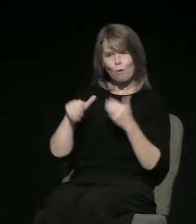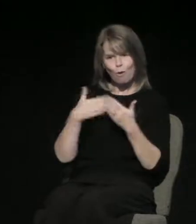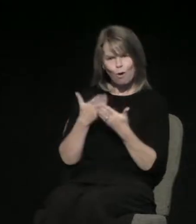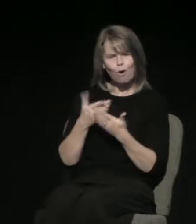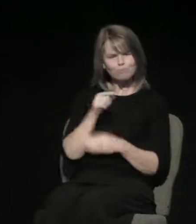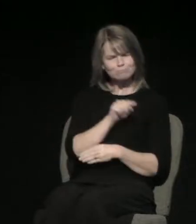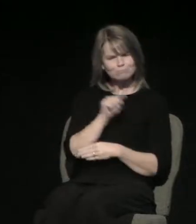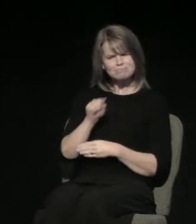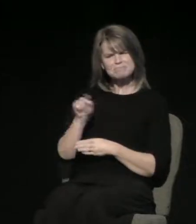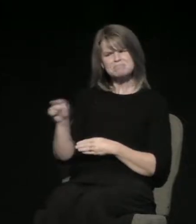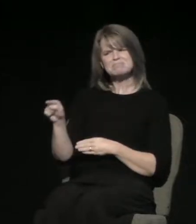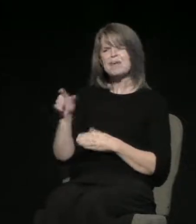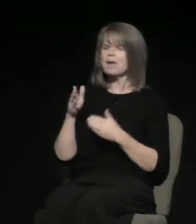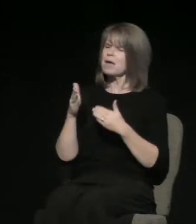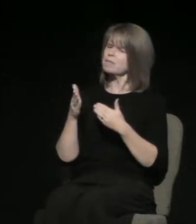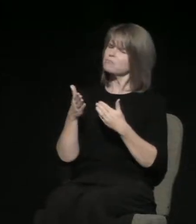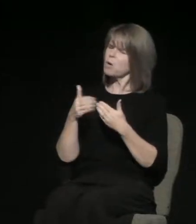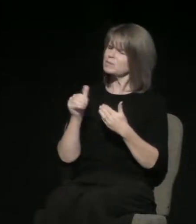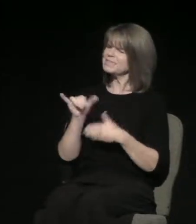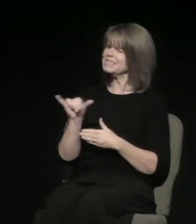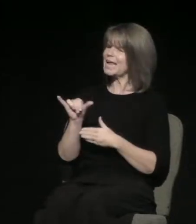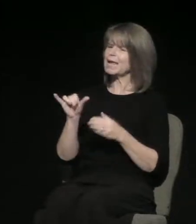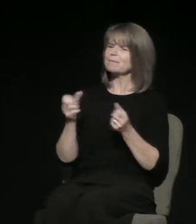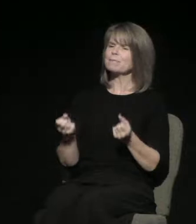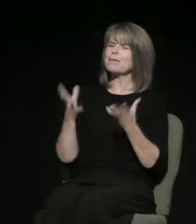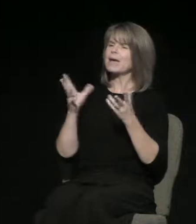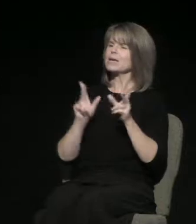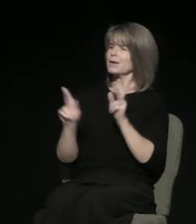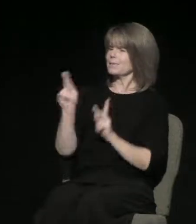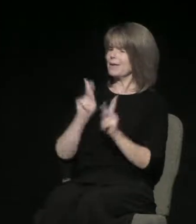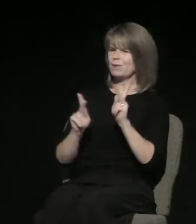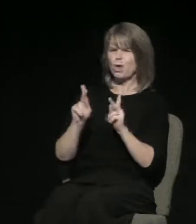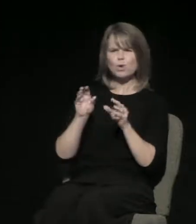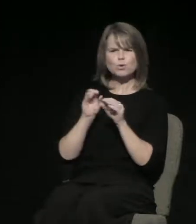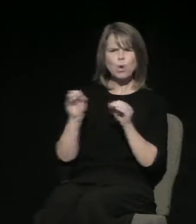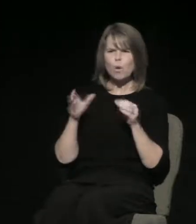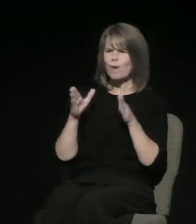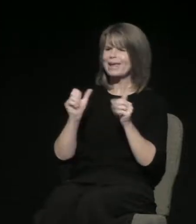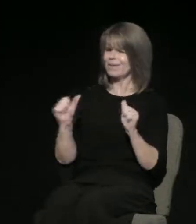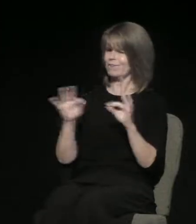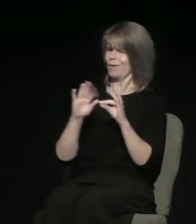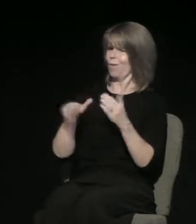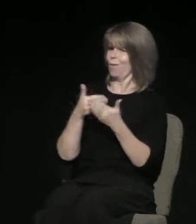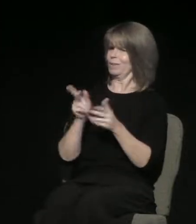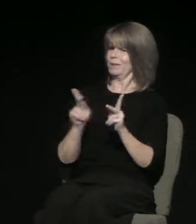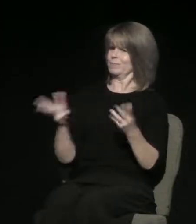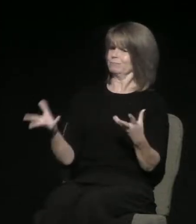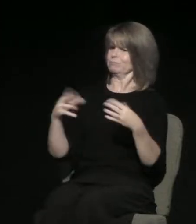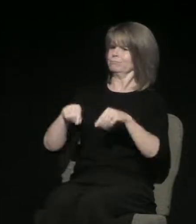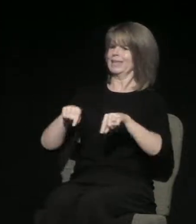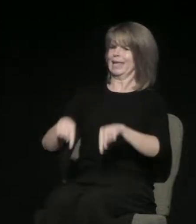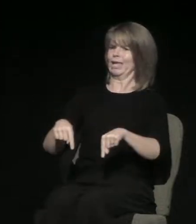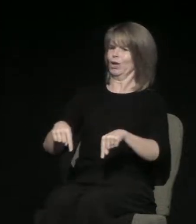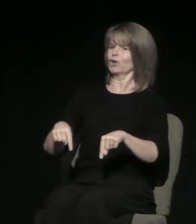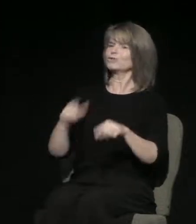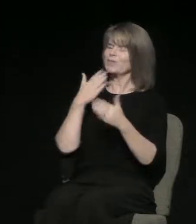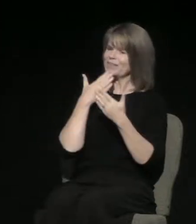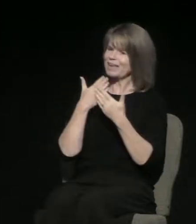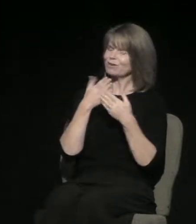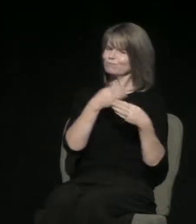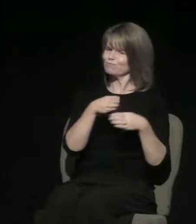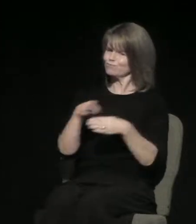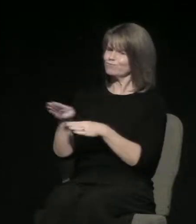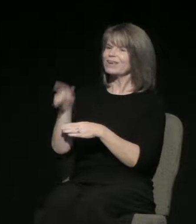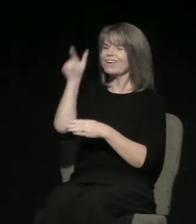of them are just about the same size And there's no way we could have fit All those people in this room And so God